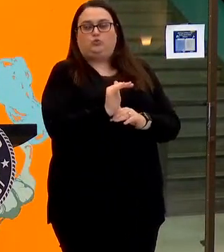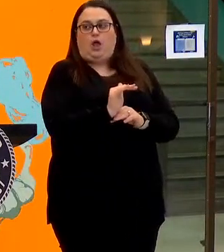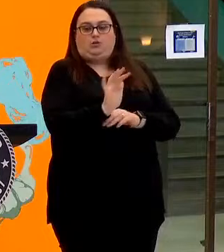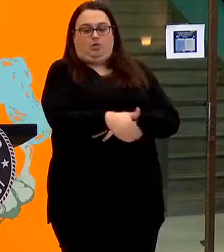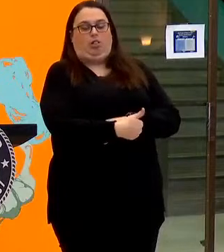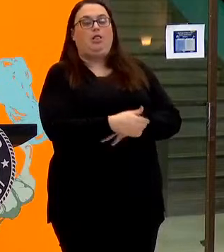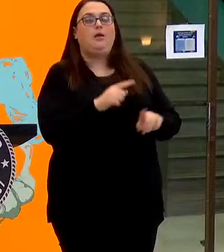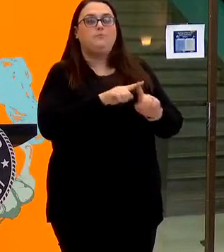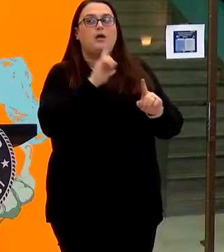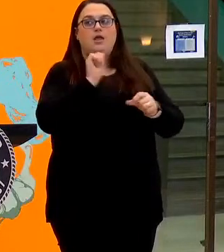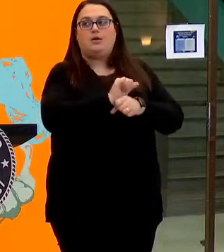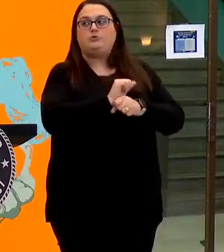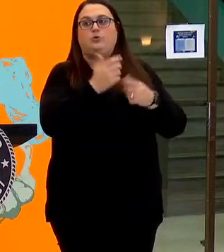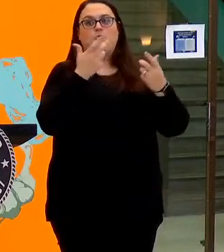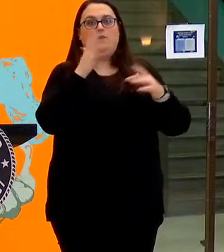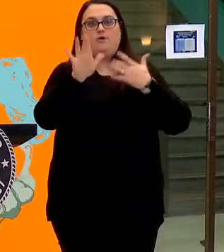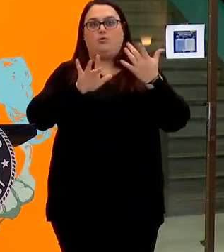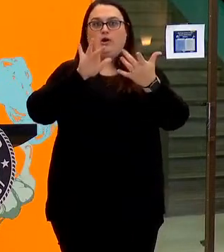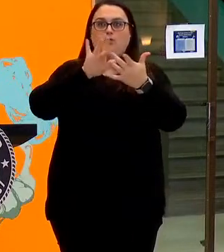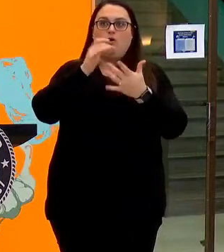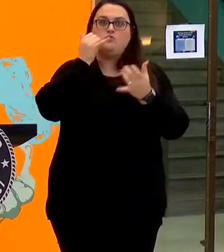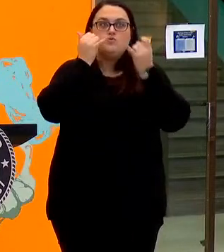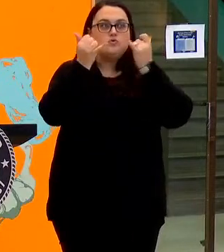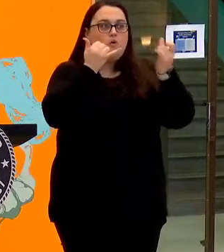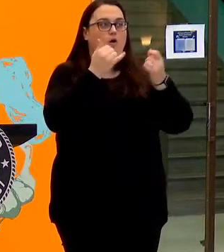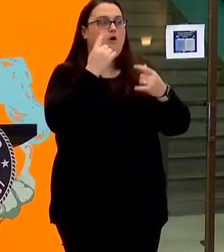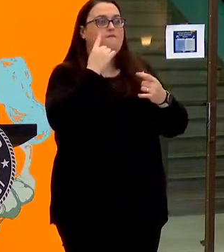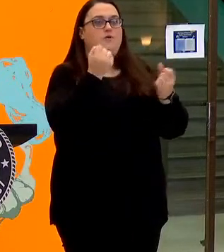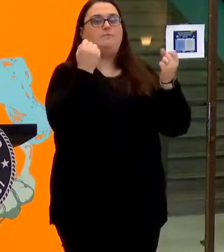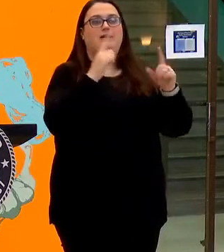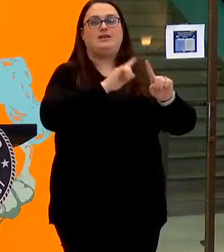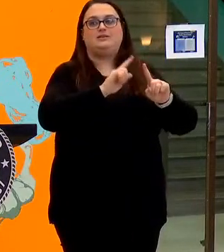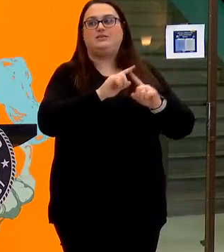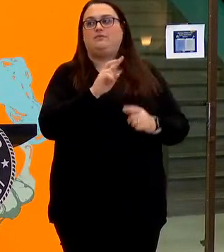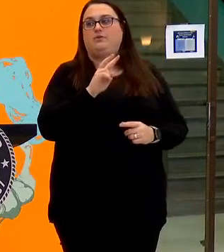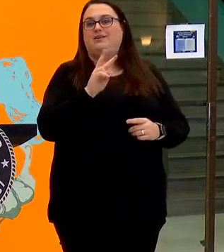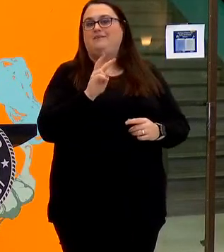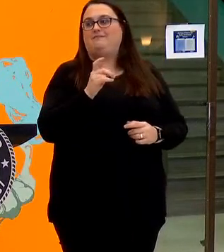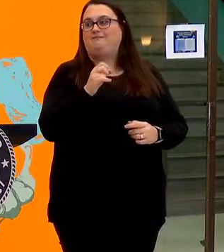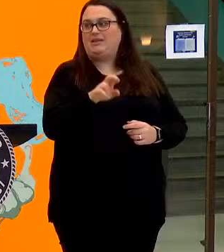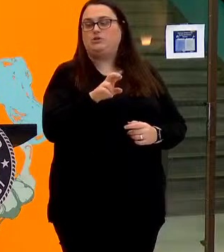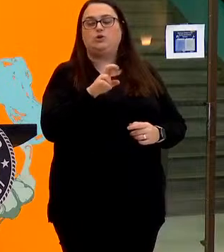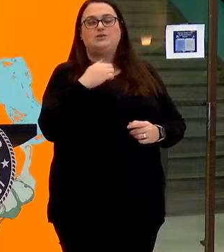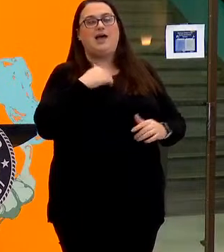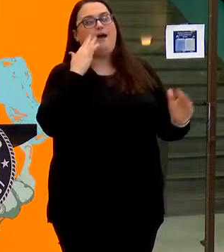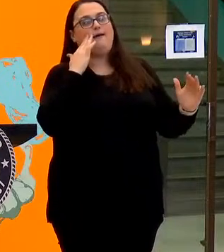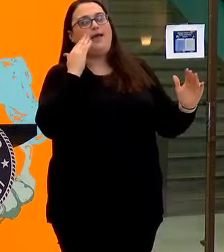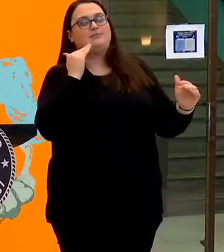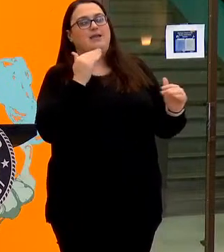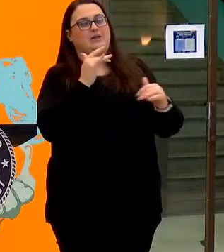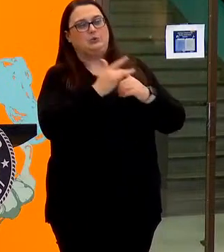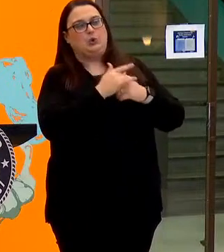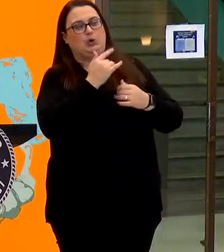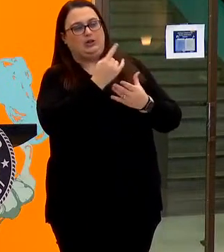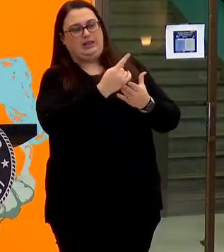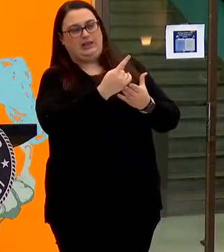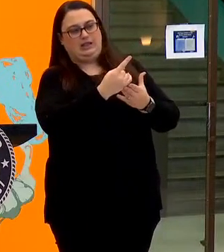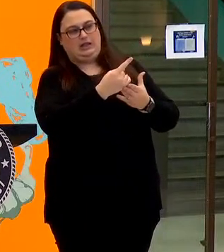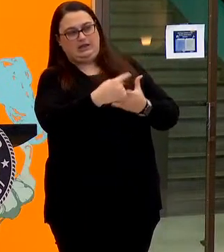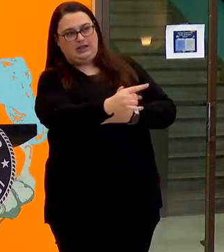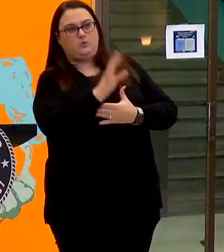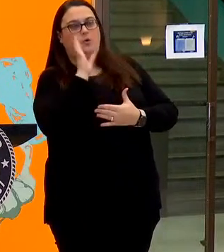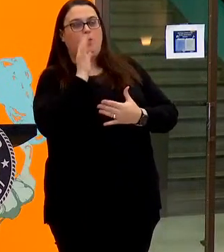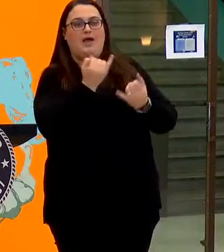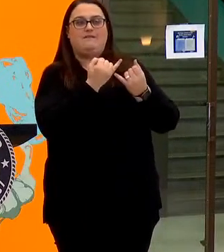But absolutely, we have already put calls out to several different vendors, and I expect early next week we will have